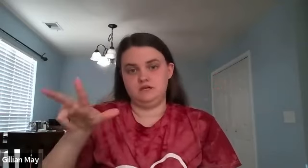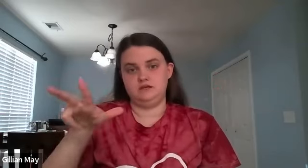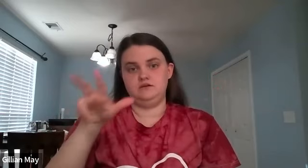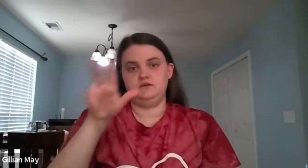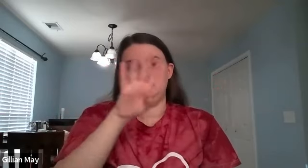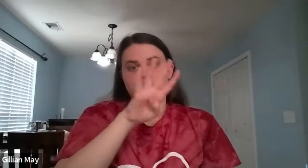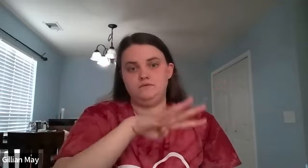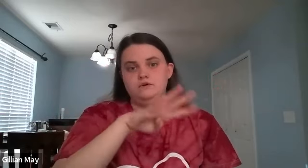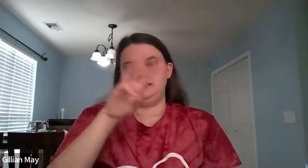3,